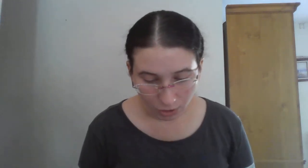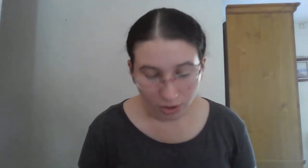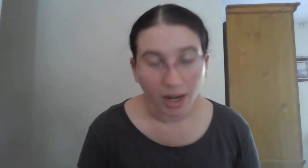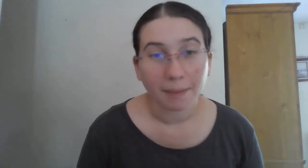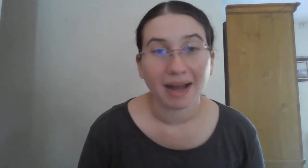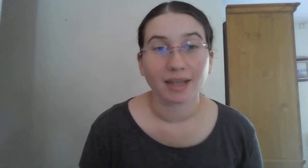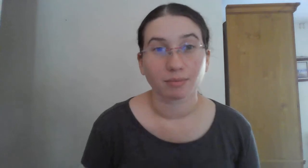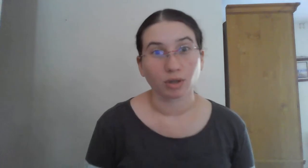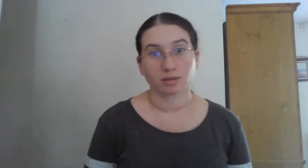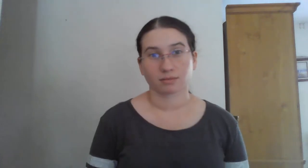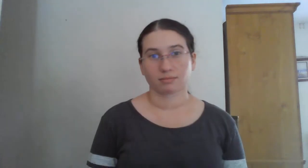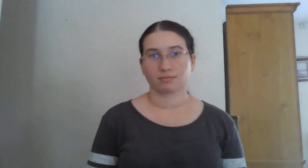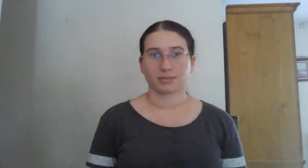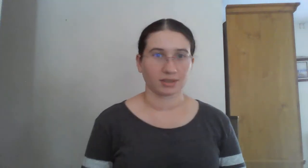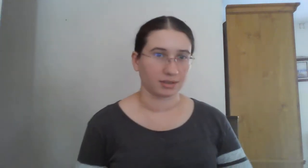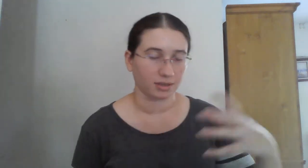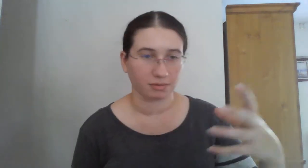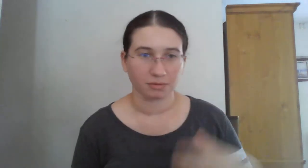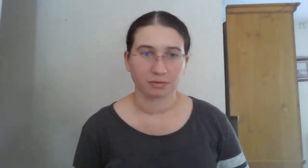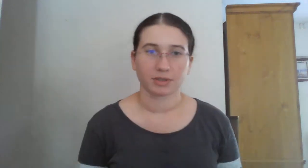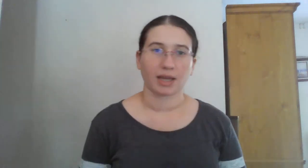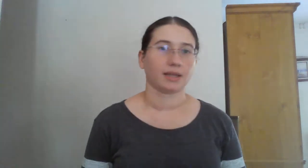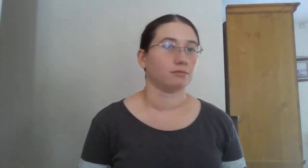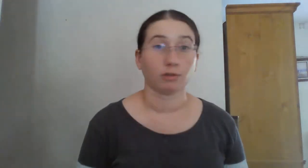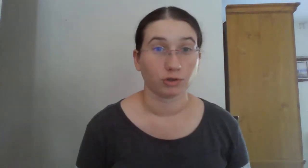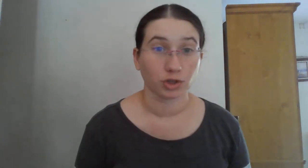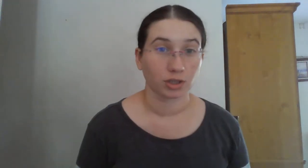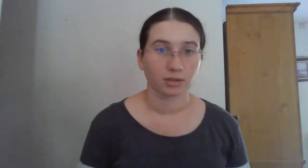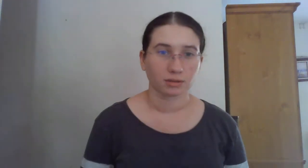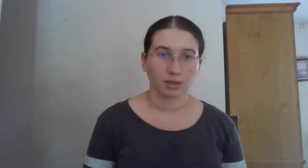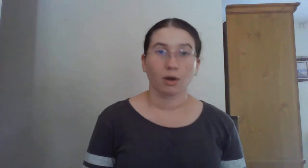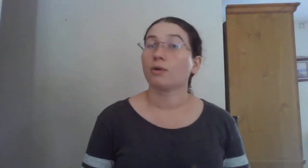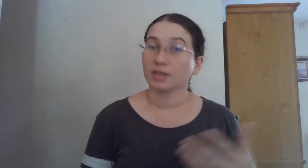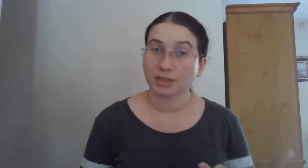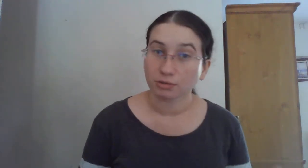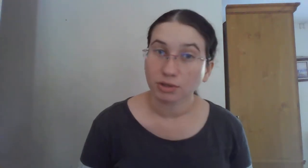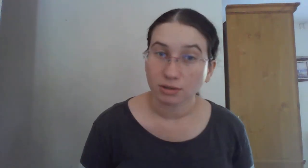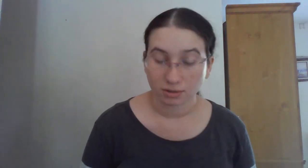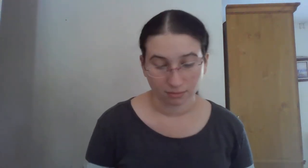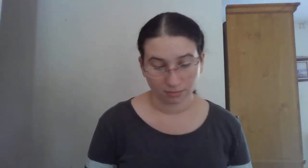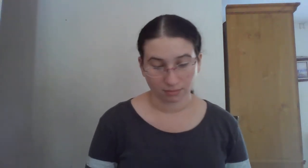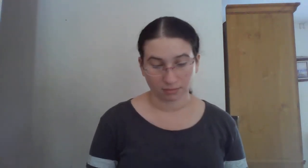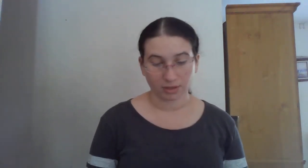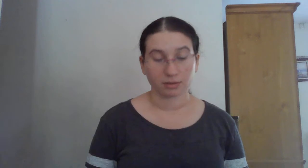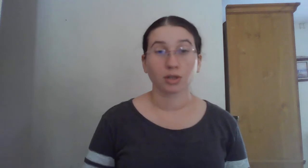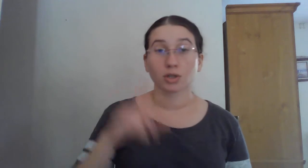Should I buy the book? And then someone would say, no, you shouldn't. Or yes, you should. Right?